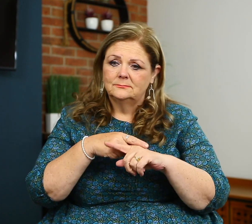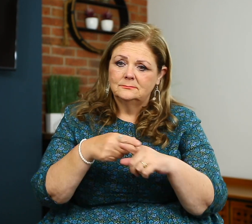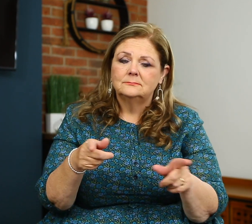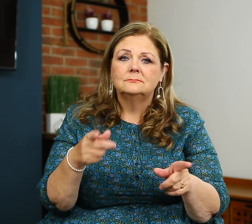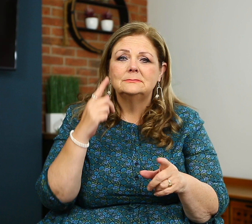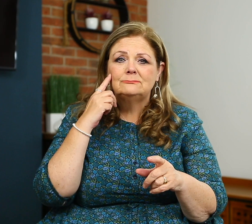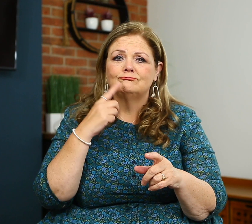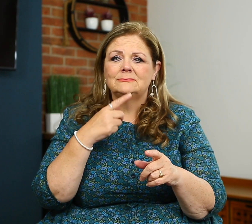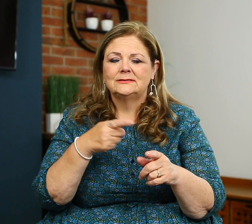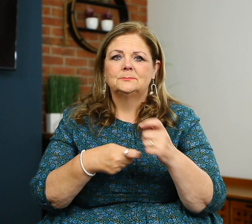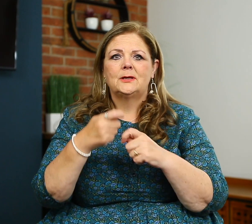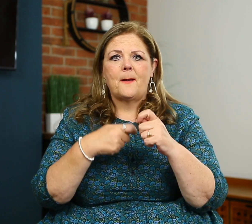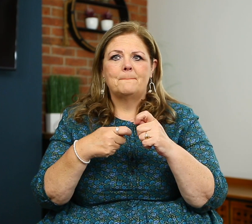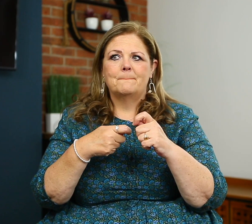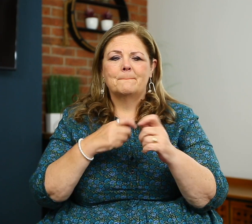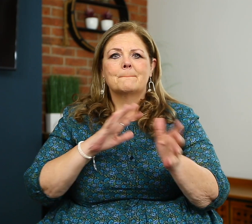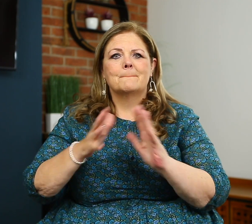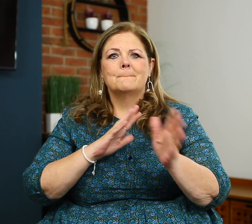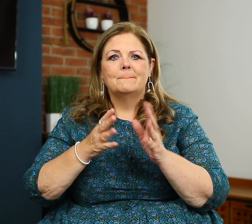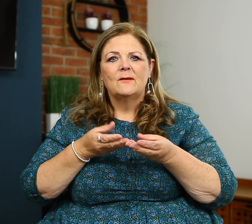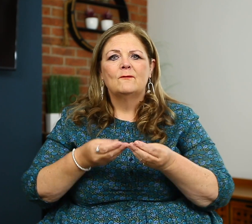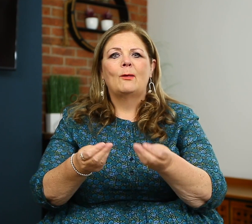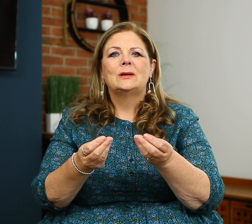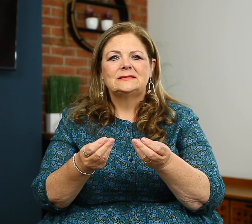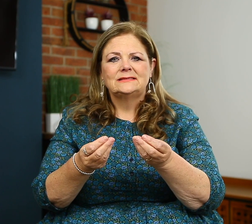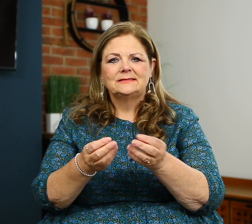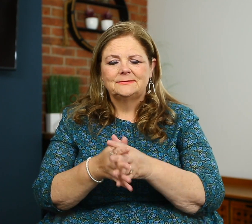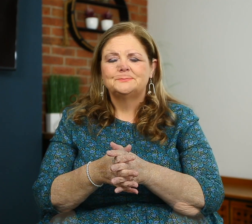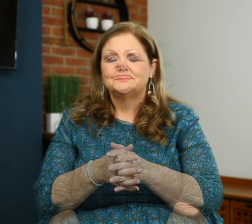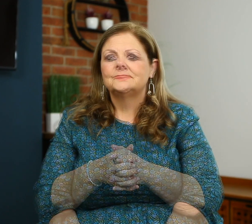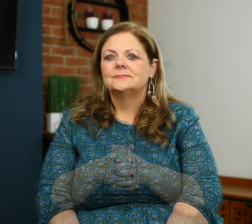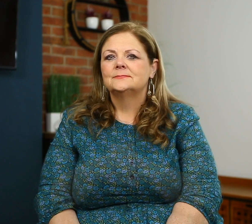into teaching the hearing community and helping them become fluent in BSL.